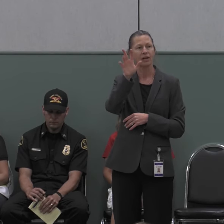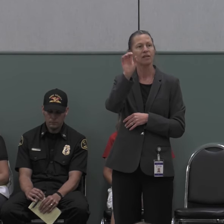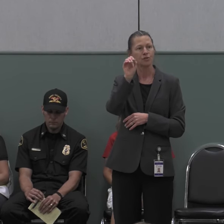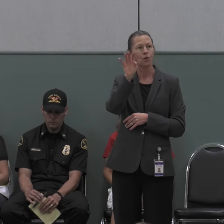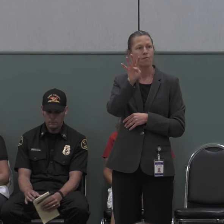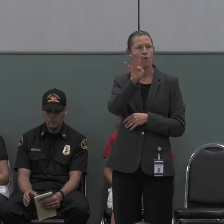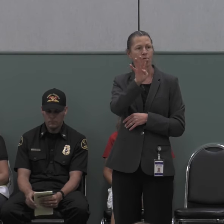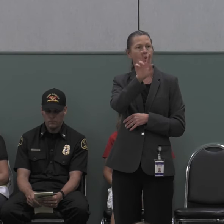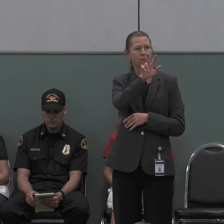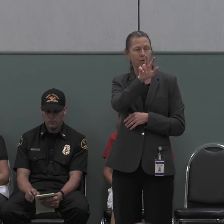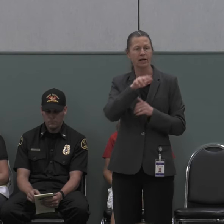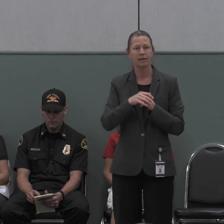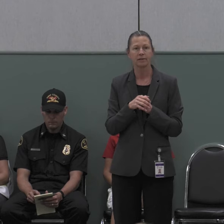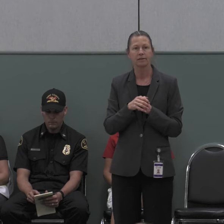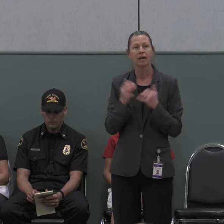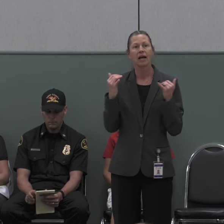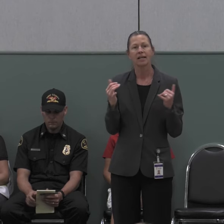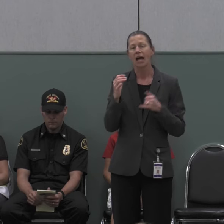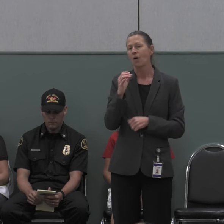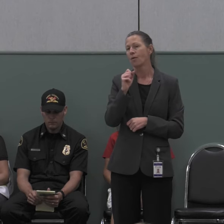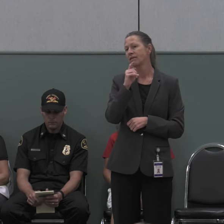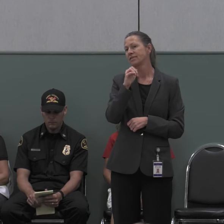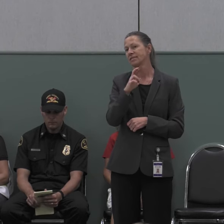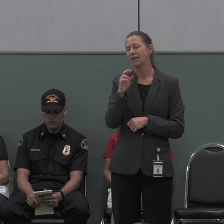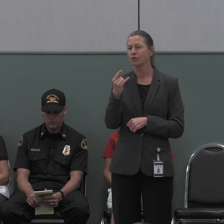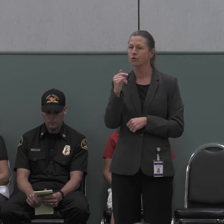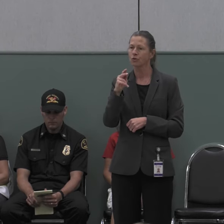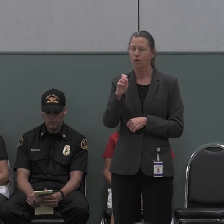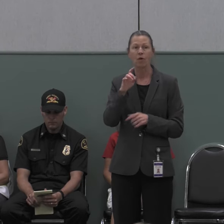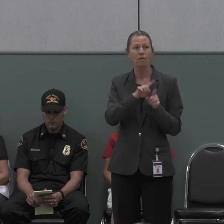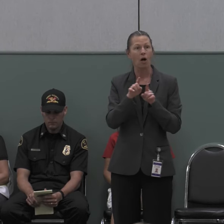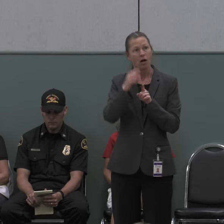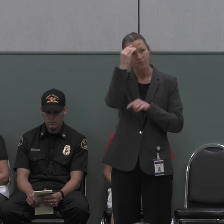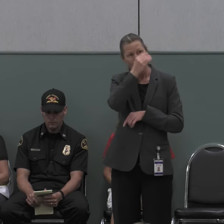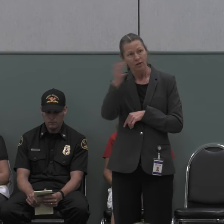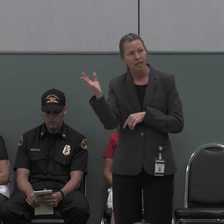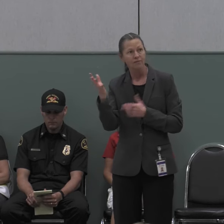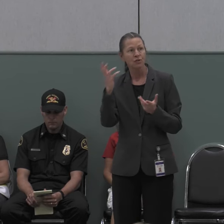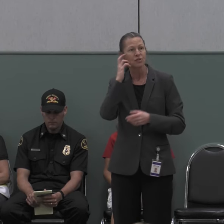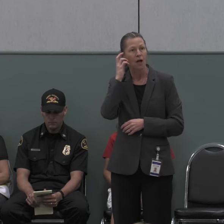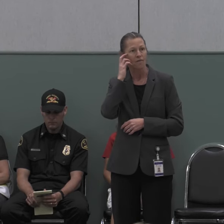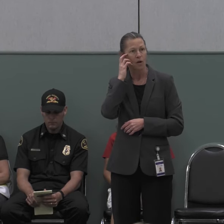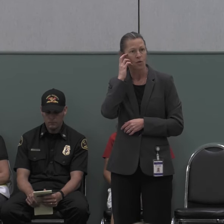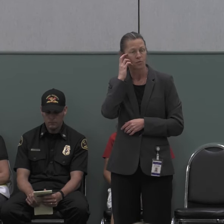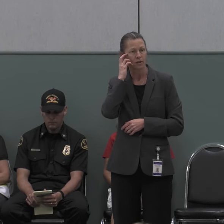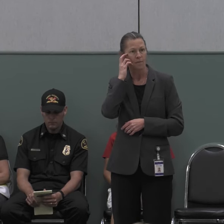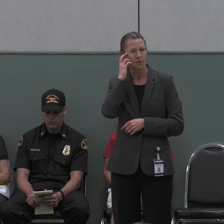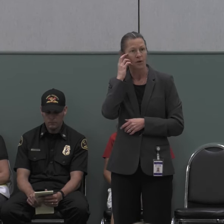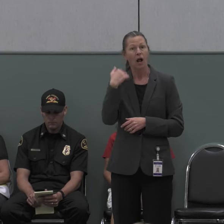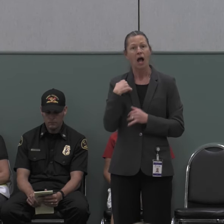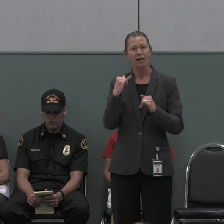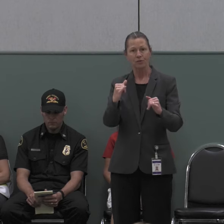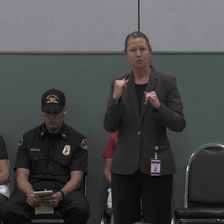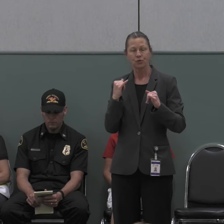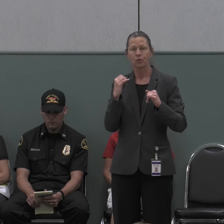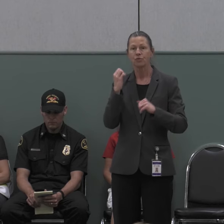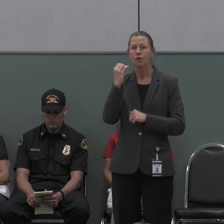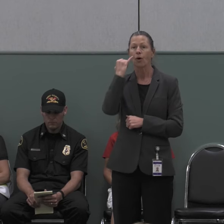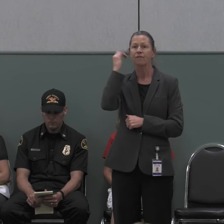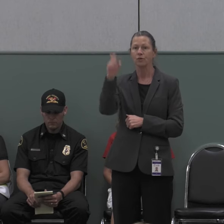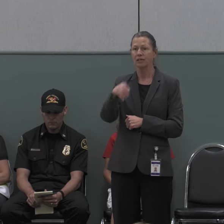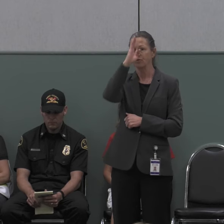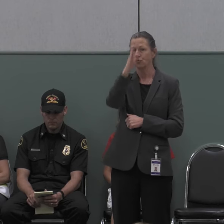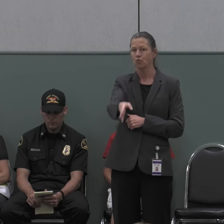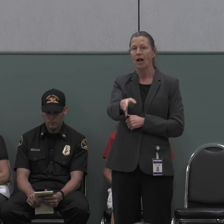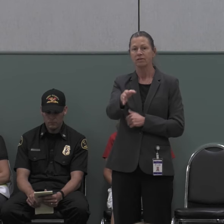661-323-0443. And as Senator Grove also gives out her cell phone number, I do too. So if you need direct contact,